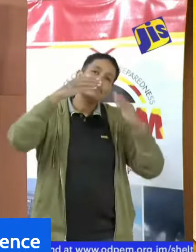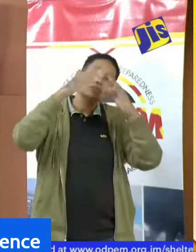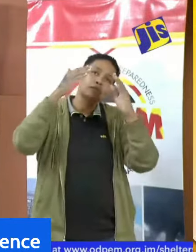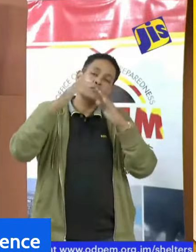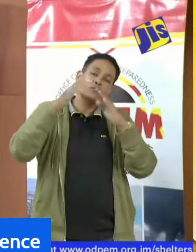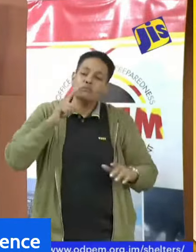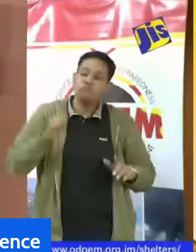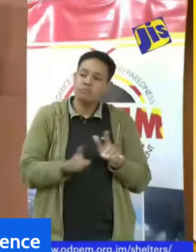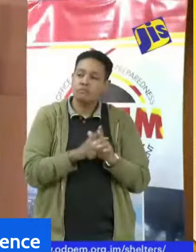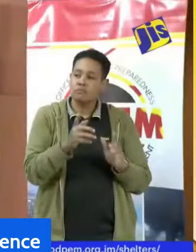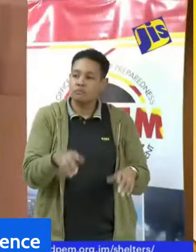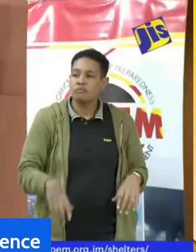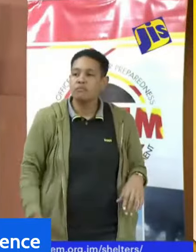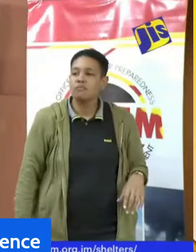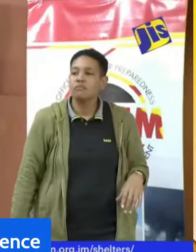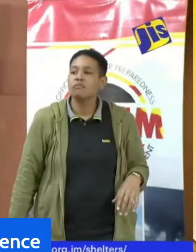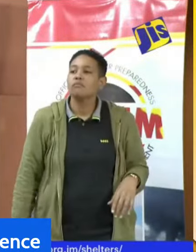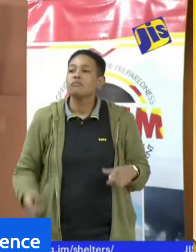come on stream.